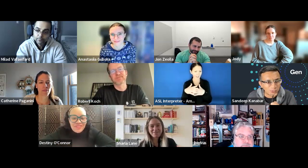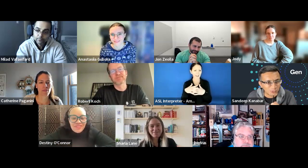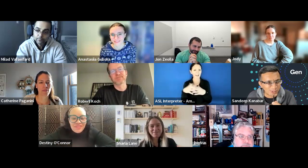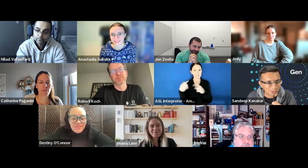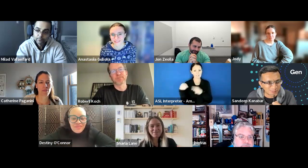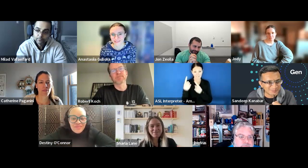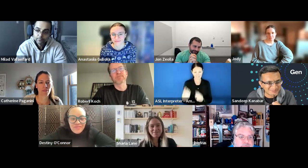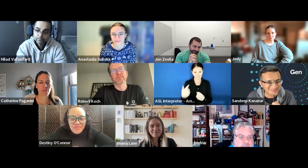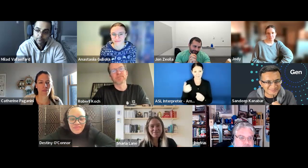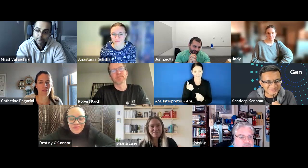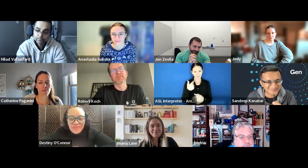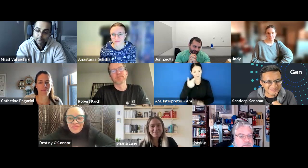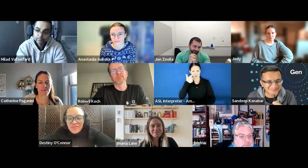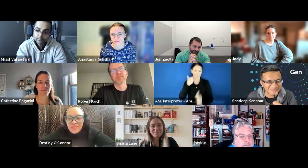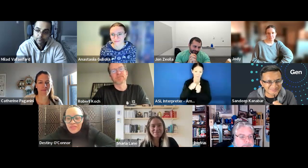been hooked to this group.